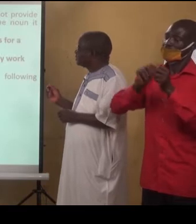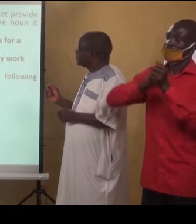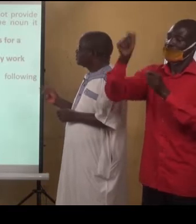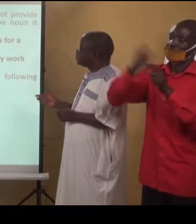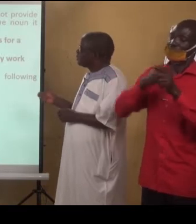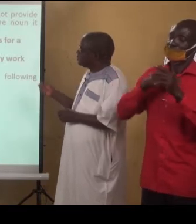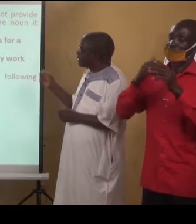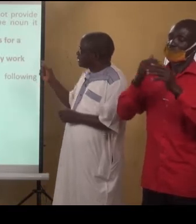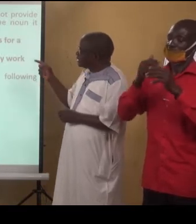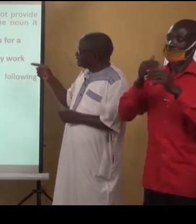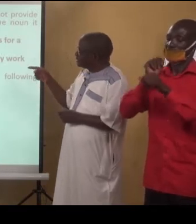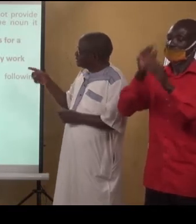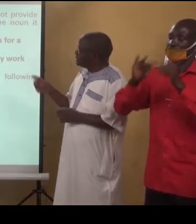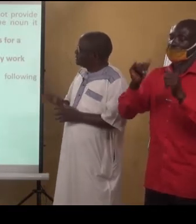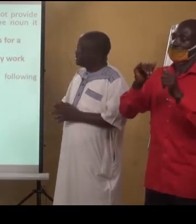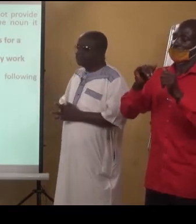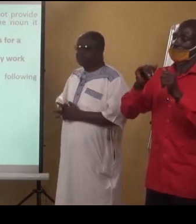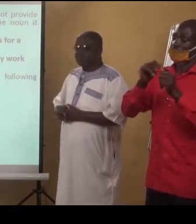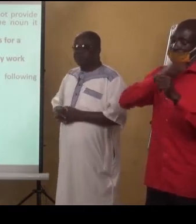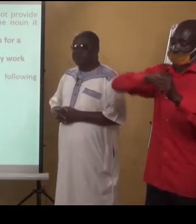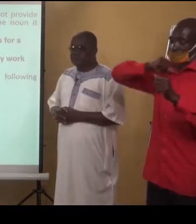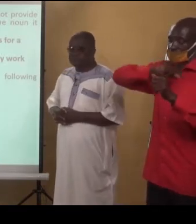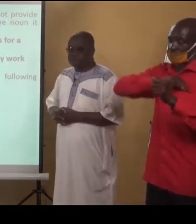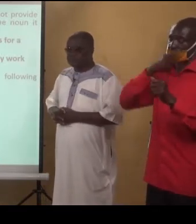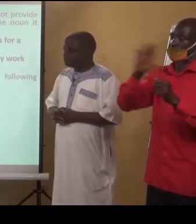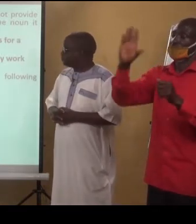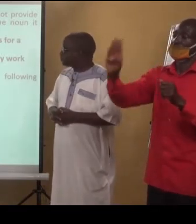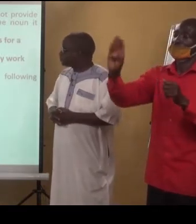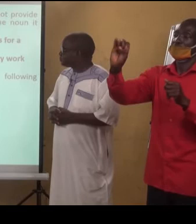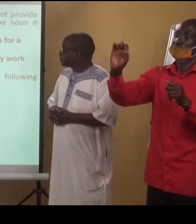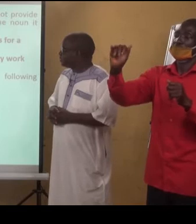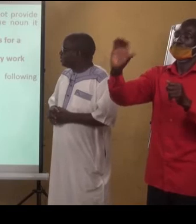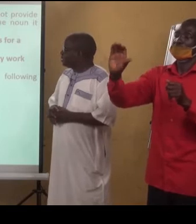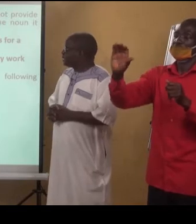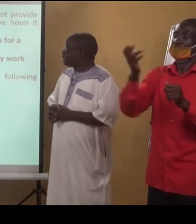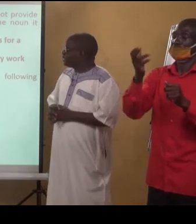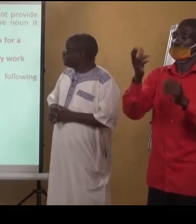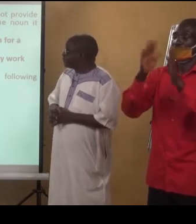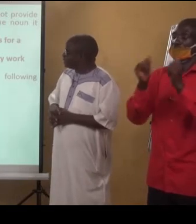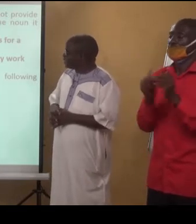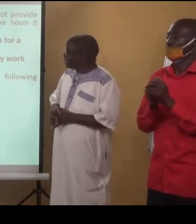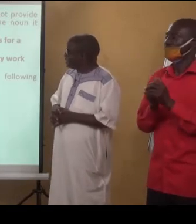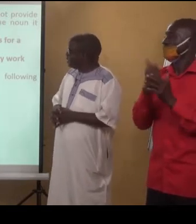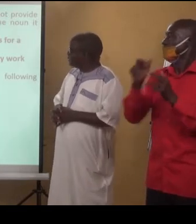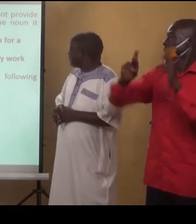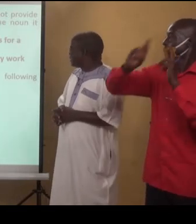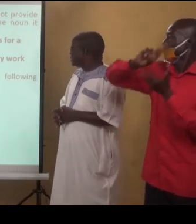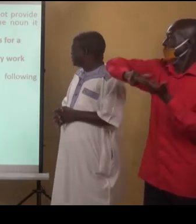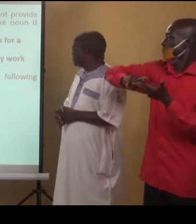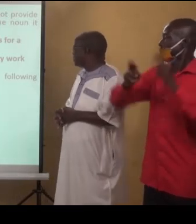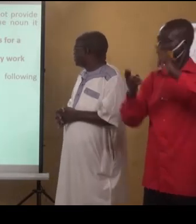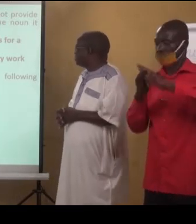workplace qualifies the beach house. Now, relative clauses can be